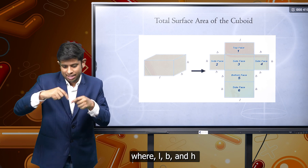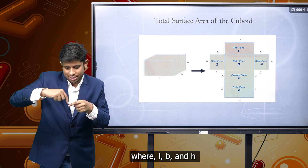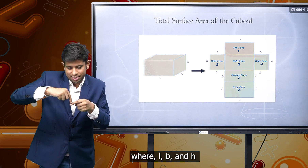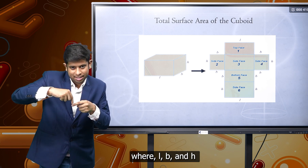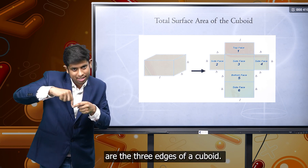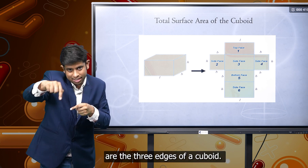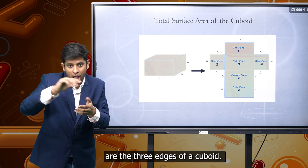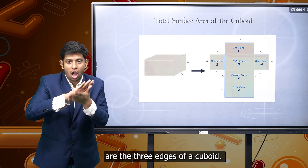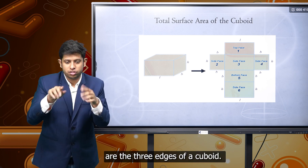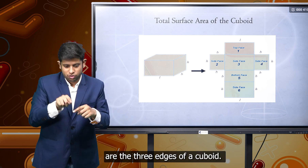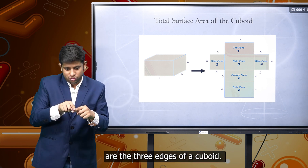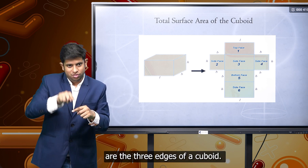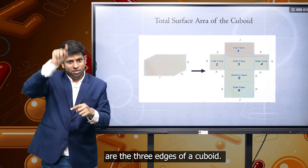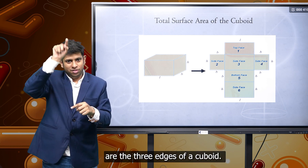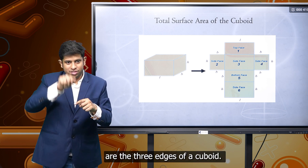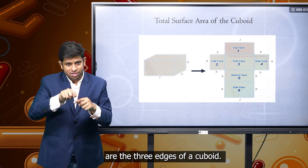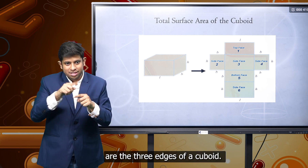height are the three edges of a cuboid.